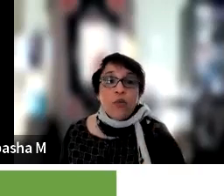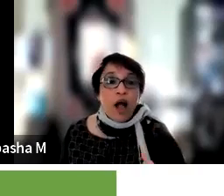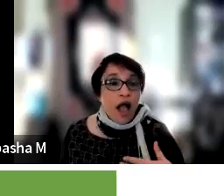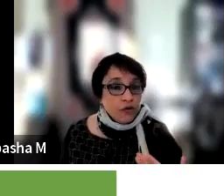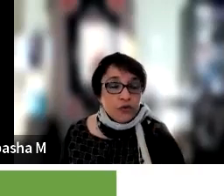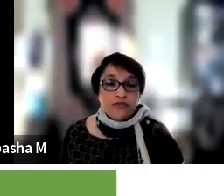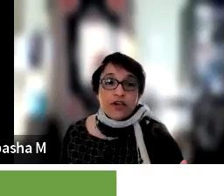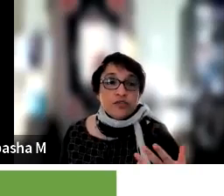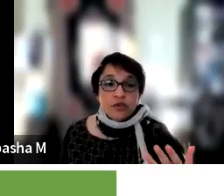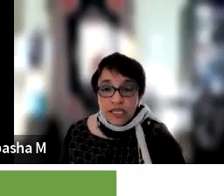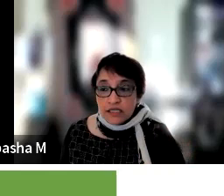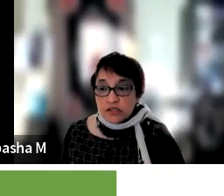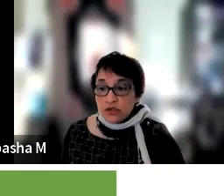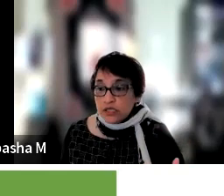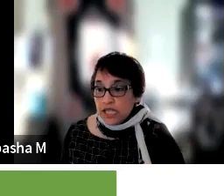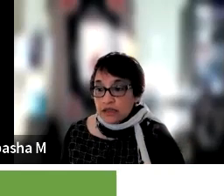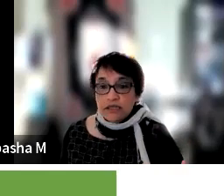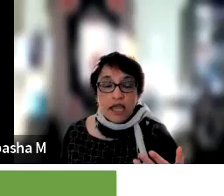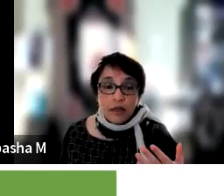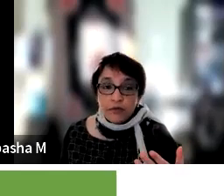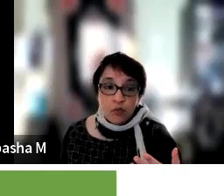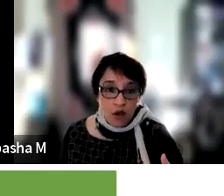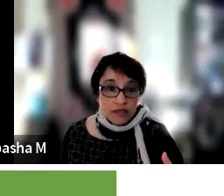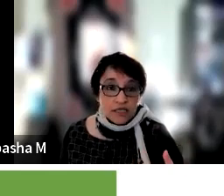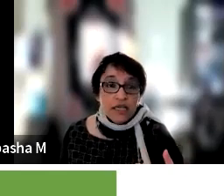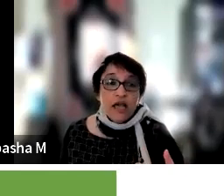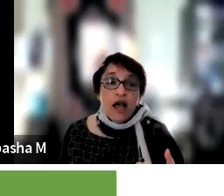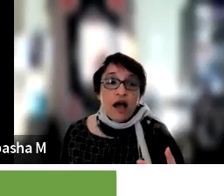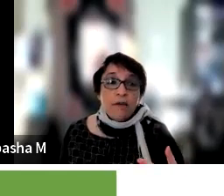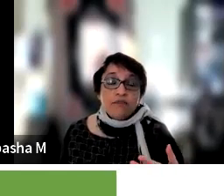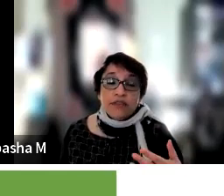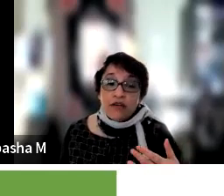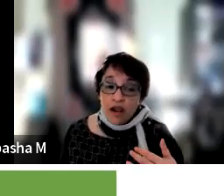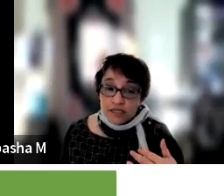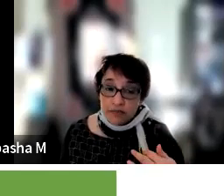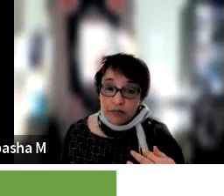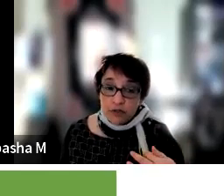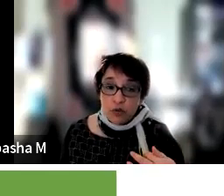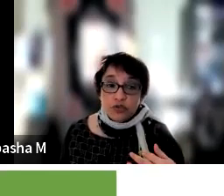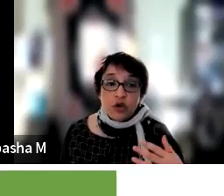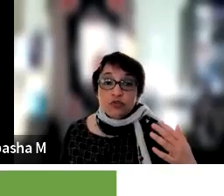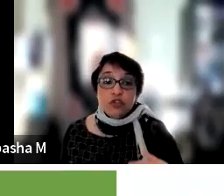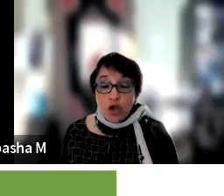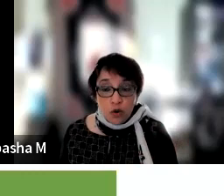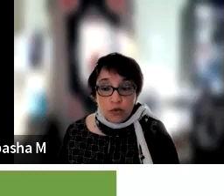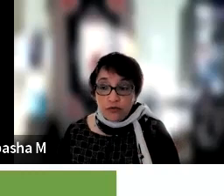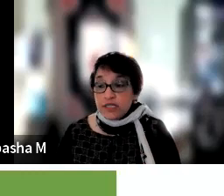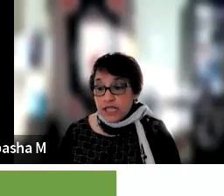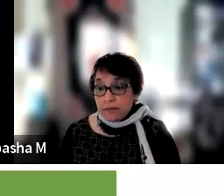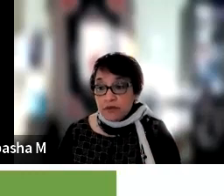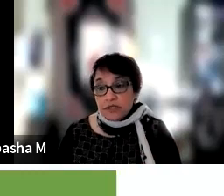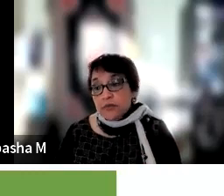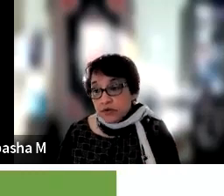out how you can phrase your needs so you can get the help you want. There are some people though who don't know.